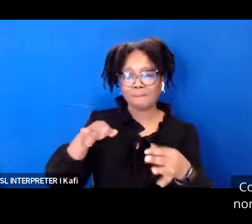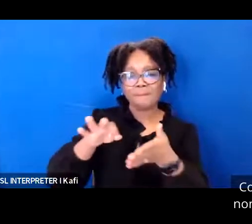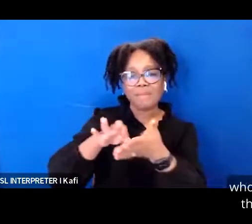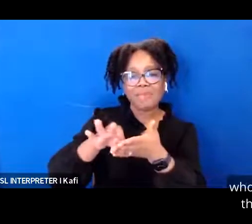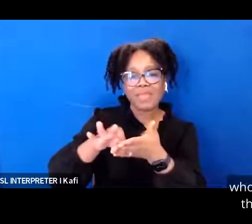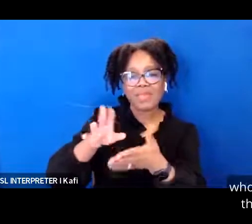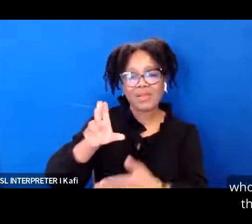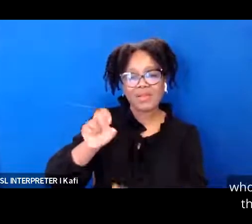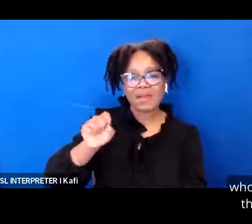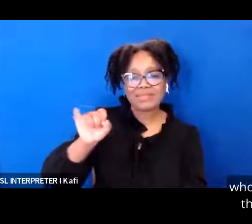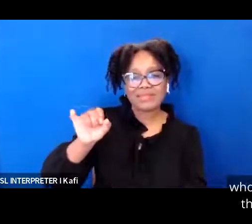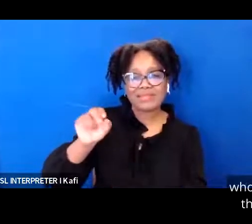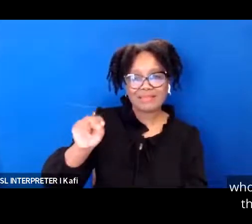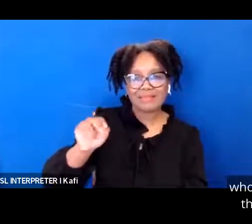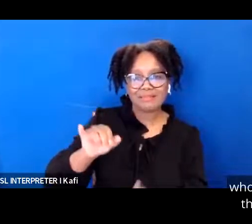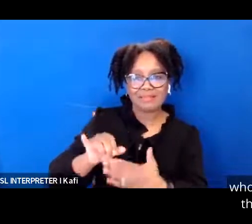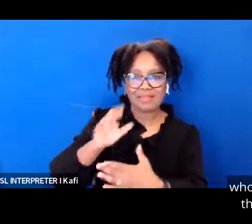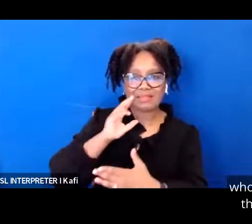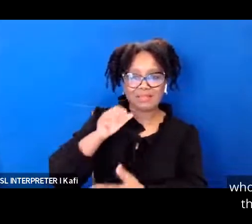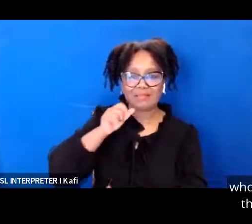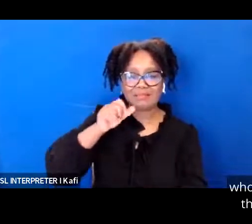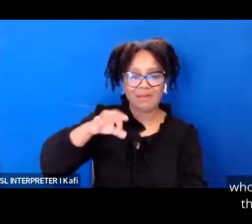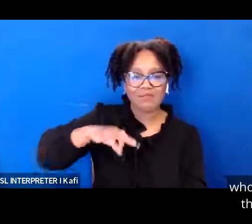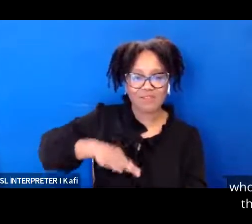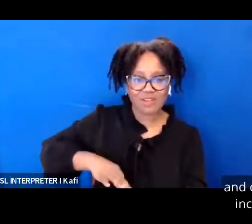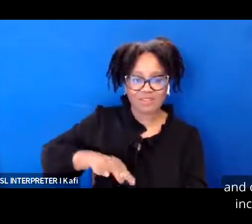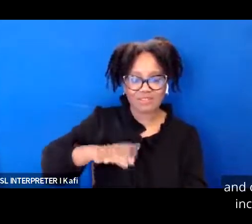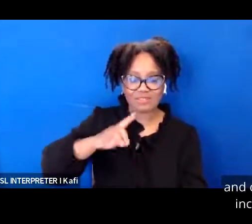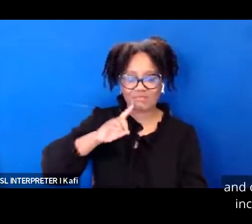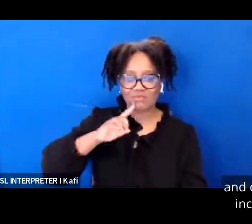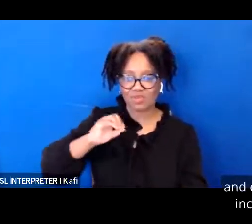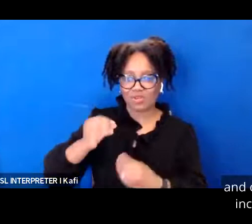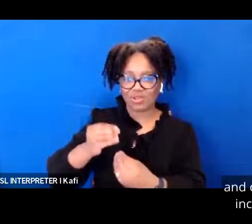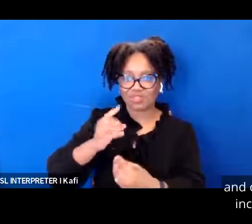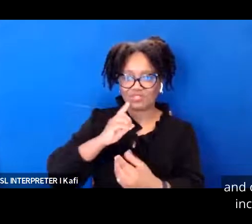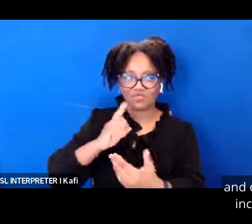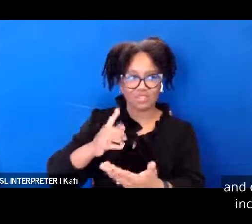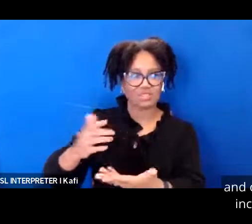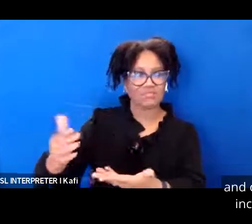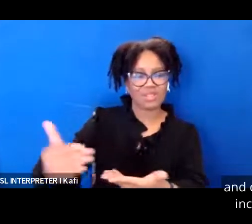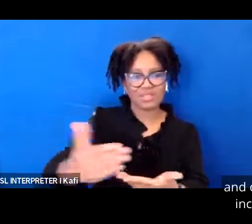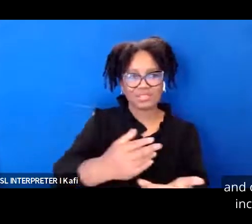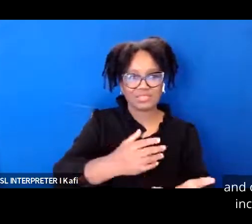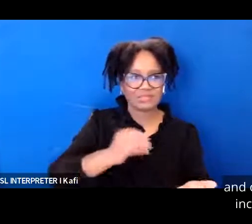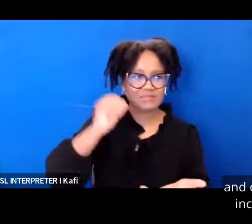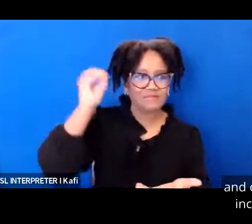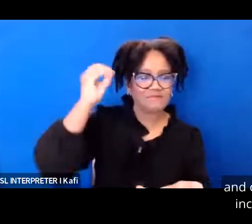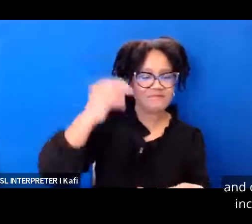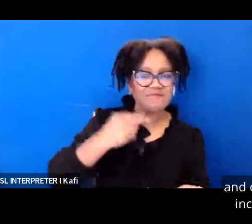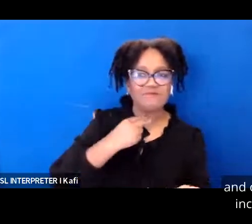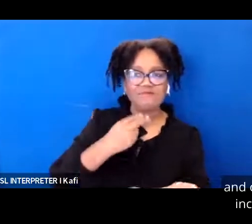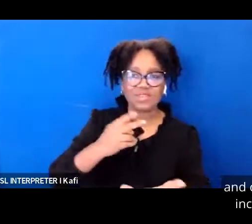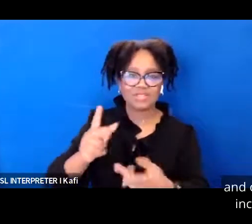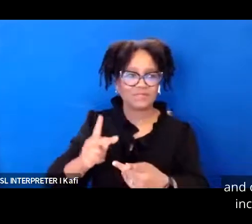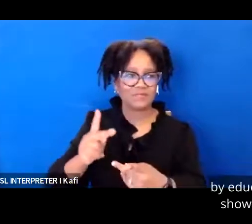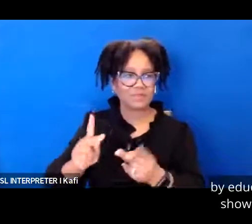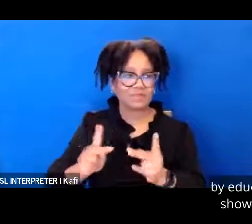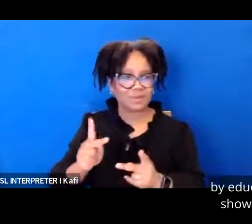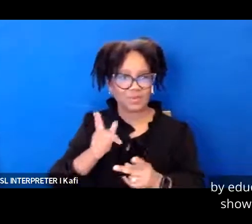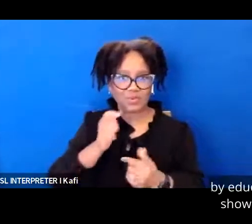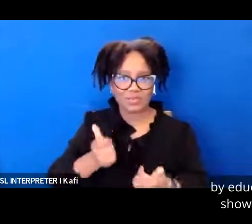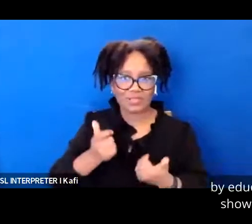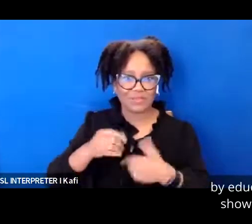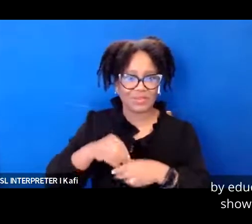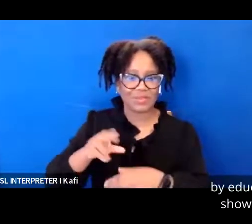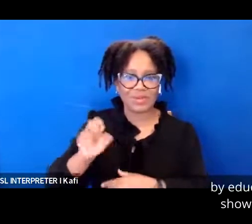nonprofit who is aimed at uplifting the voices of citizens and creating a diverse and inclusive inclusive voter turnout by